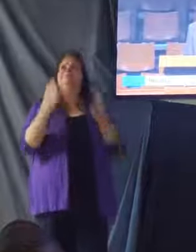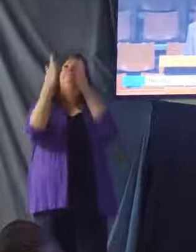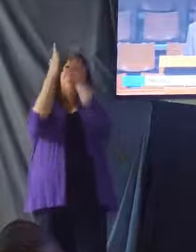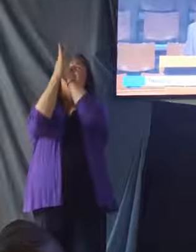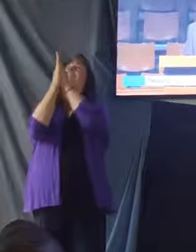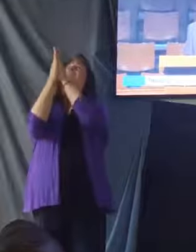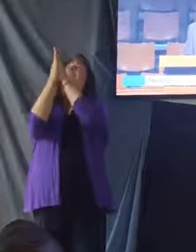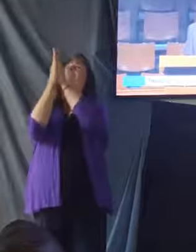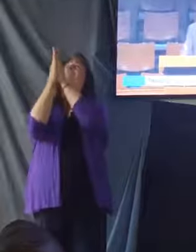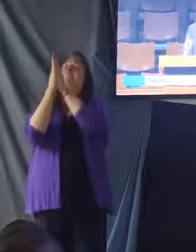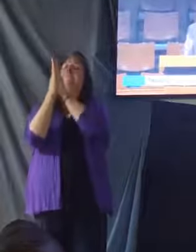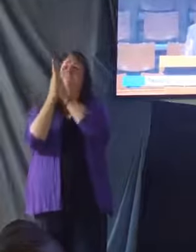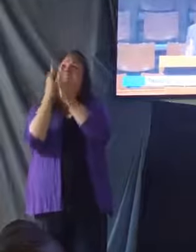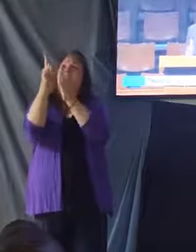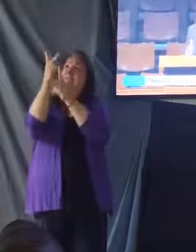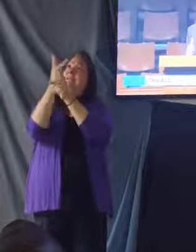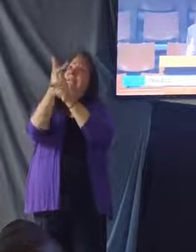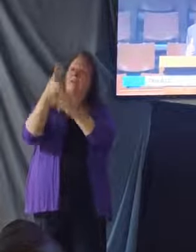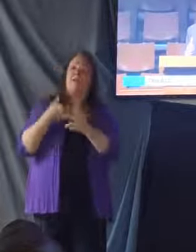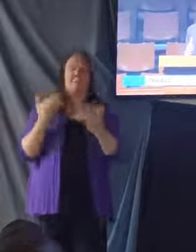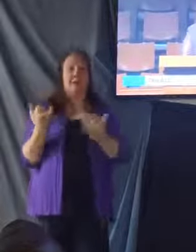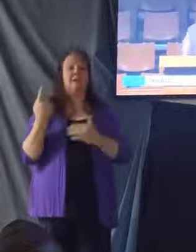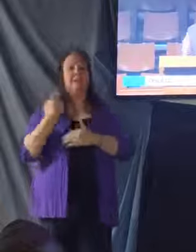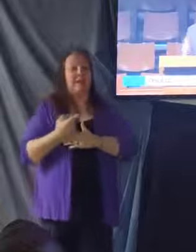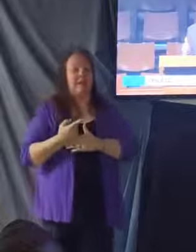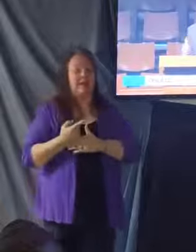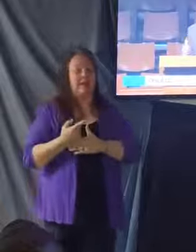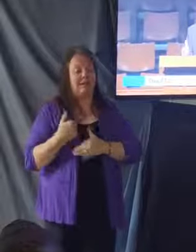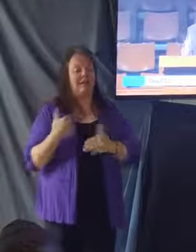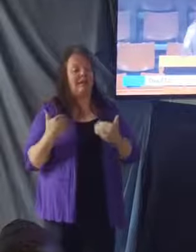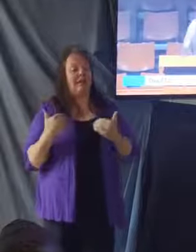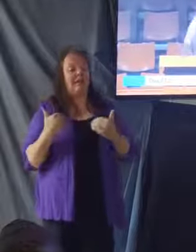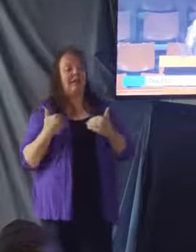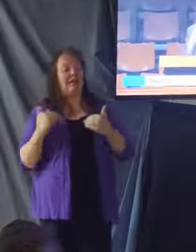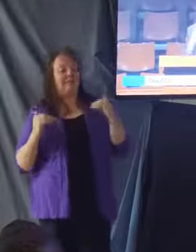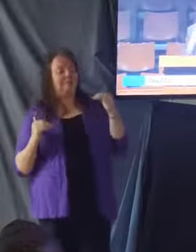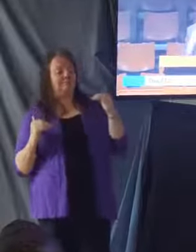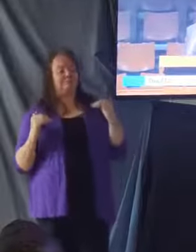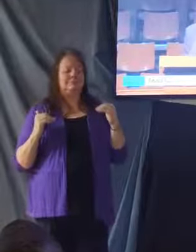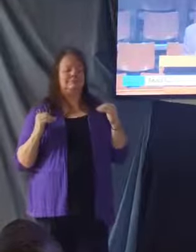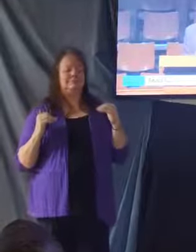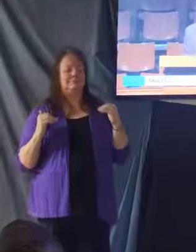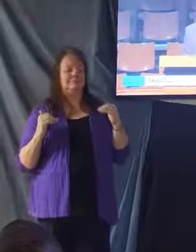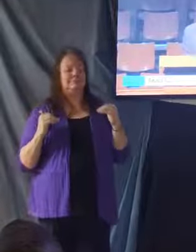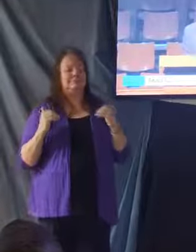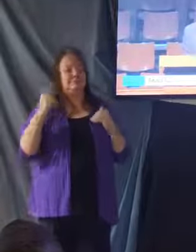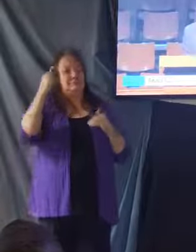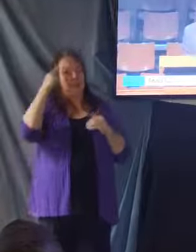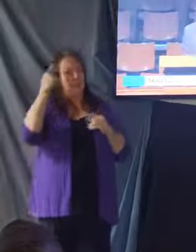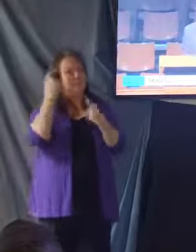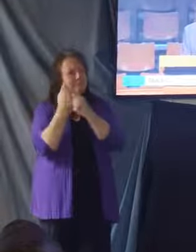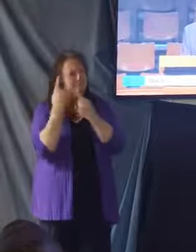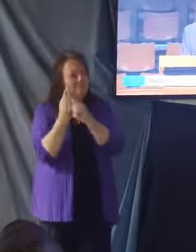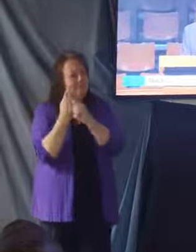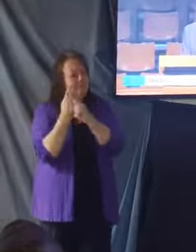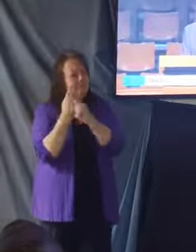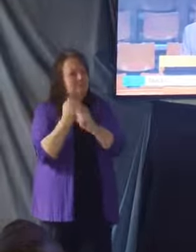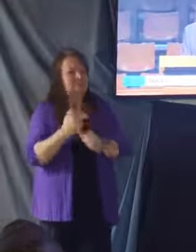prayer. He's taking care of me today. I have a balance, a sensibleness. You